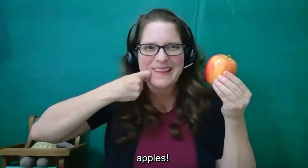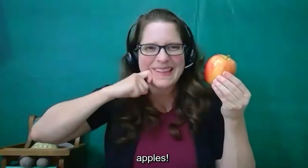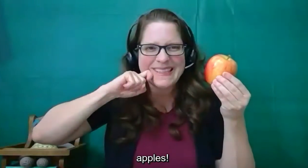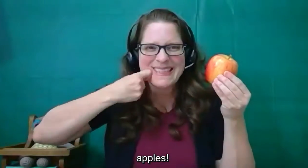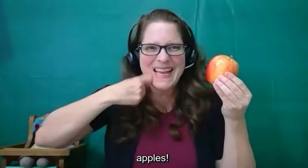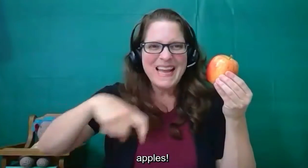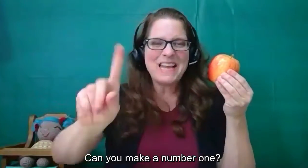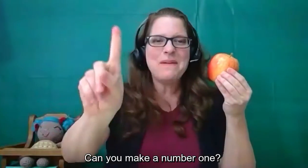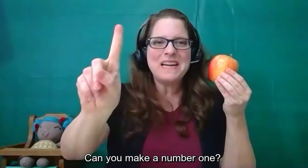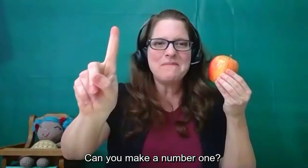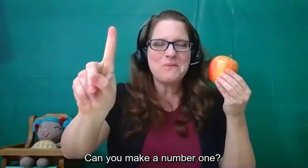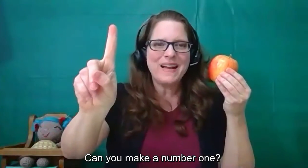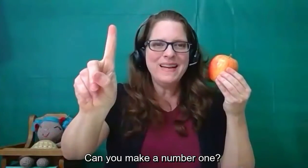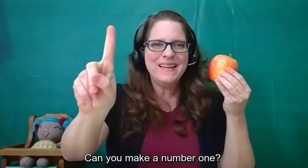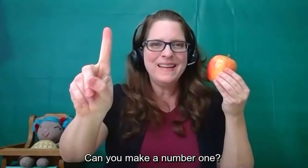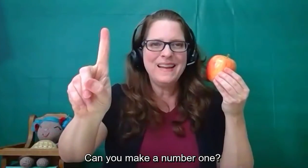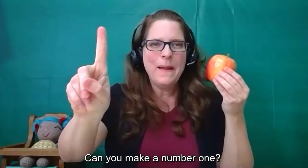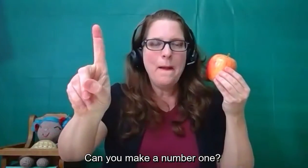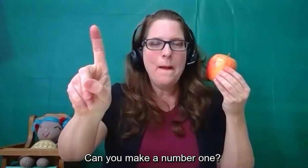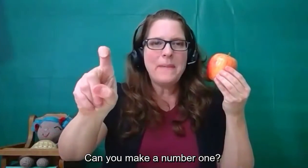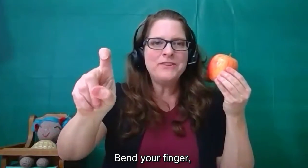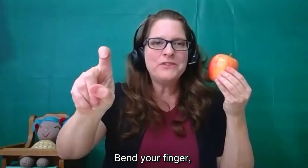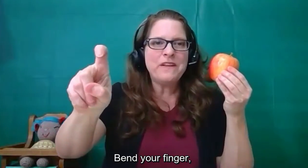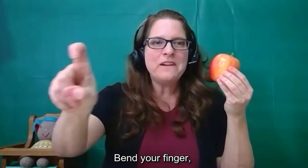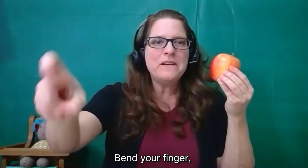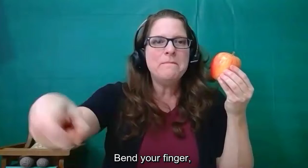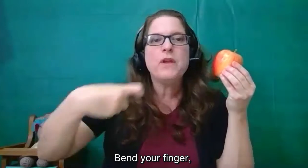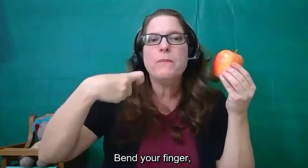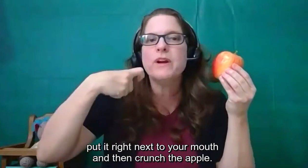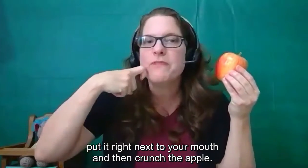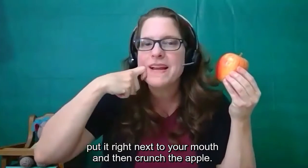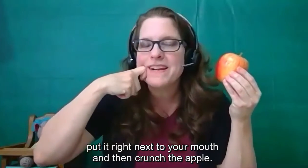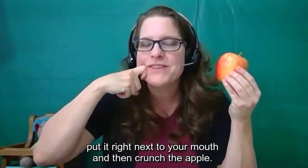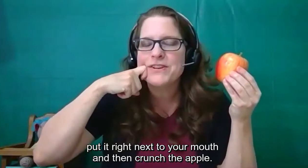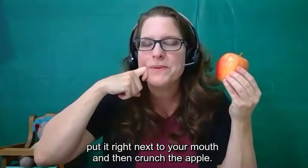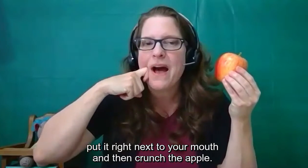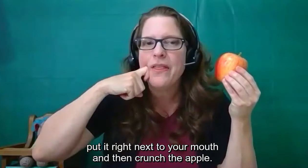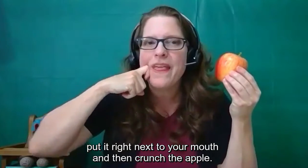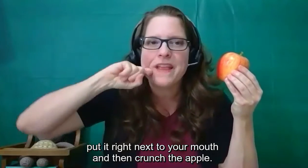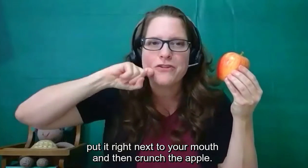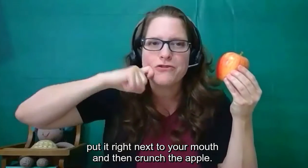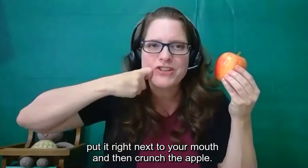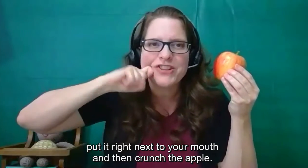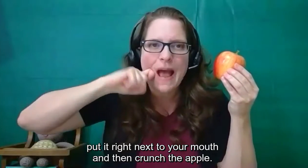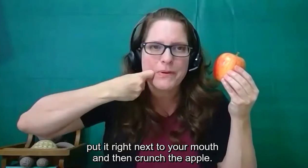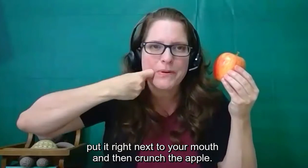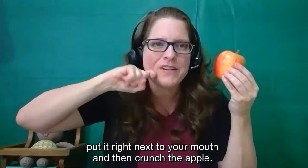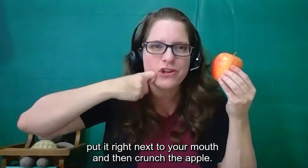apples. Can you make a number one? Bend your finger, put it right next to your mouth, and then crunch the apple. Pretend you're